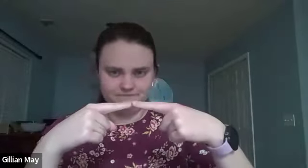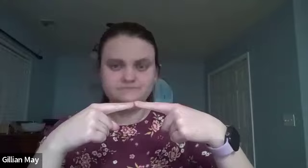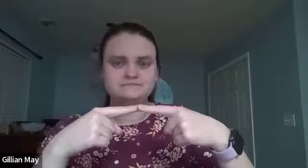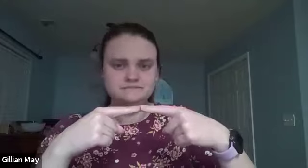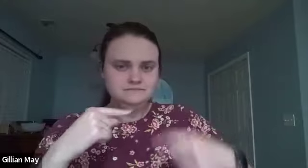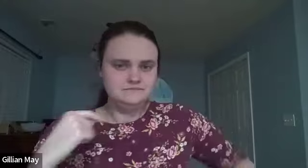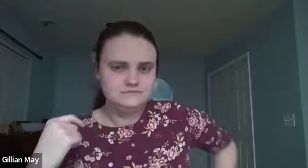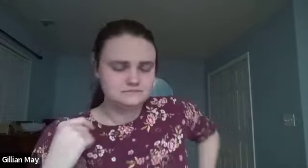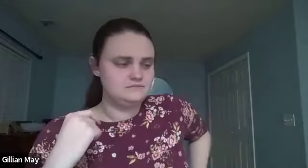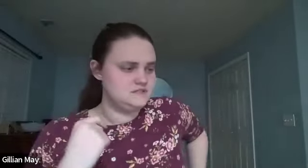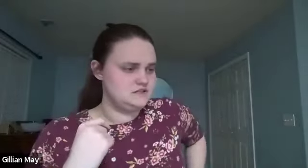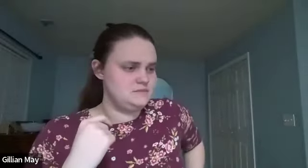When. Excuse me.